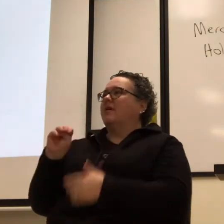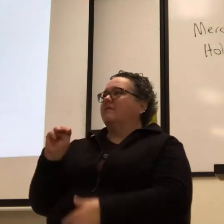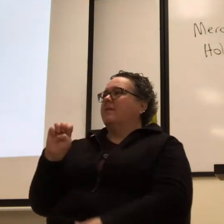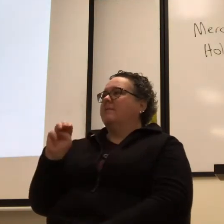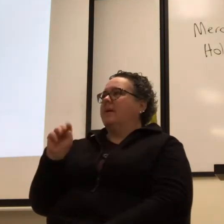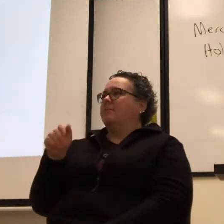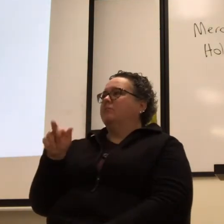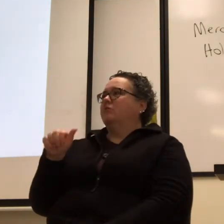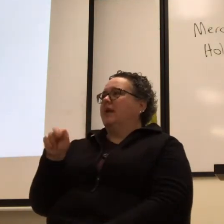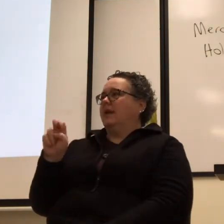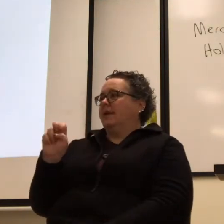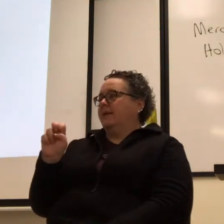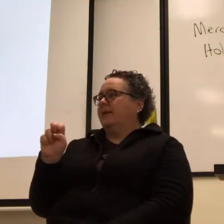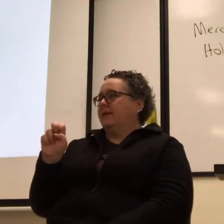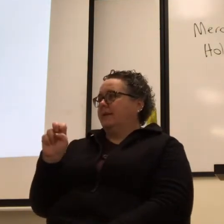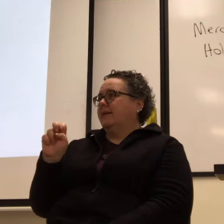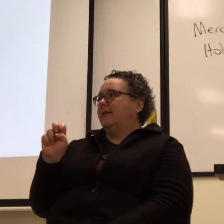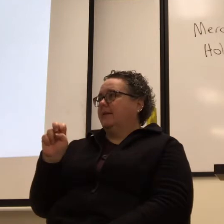membranes.